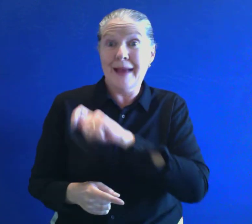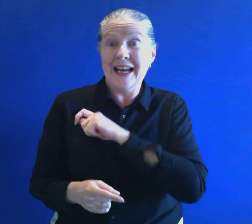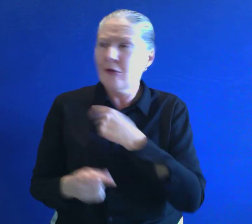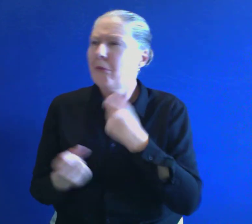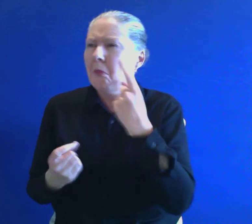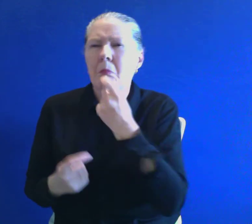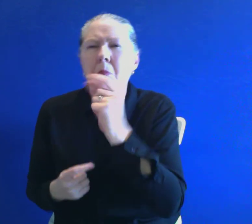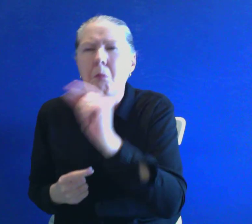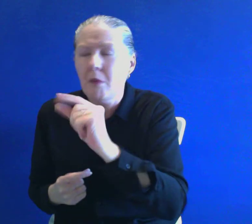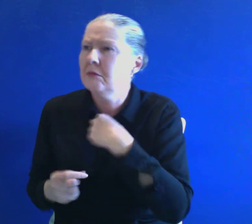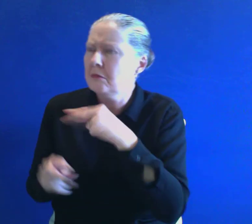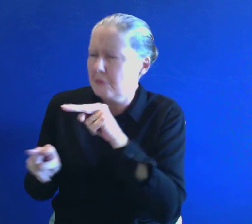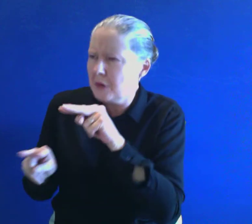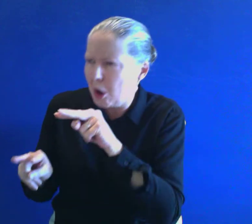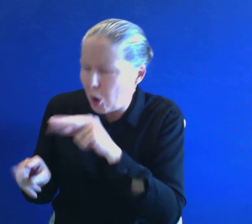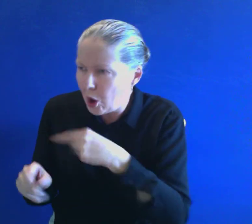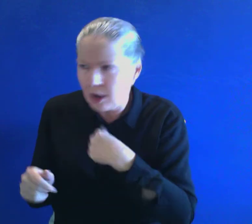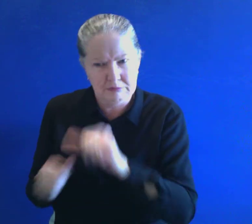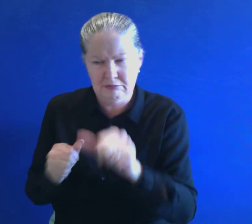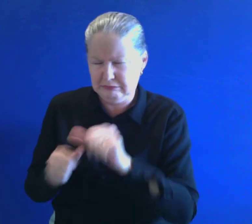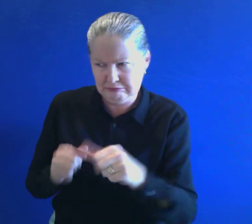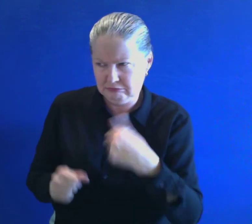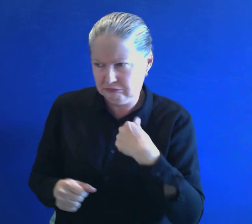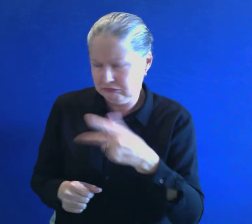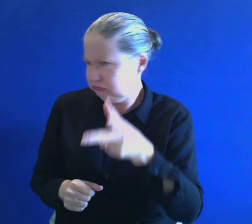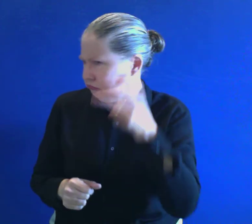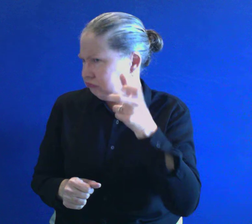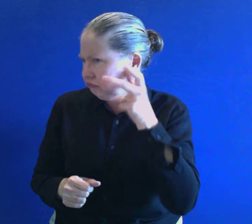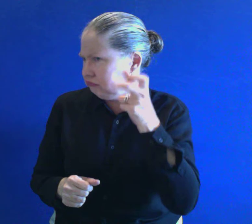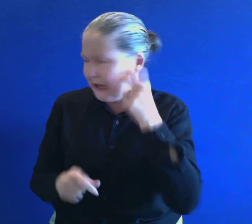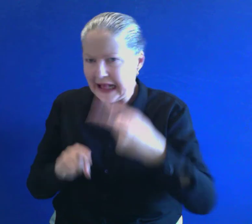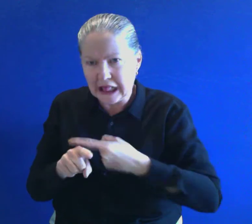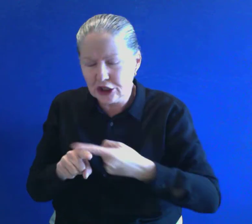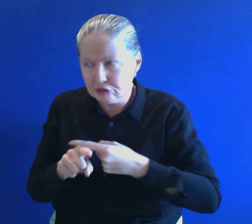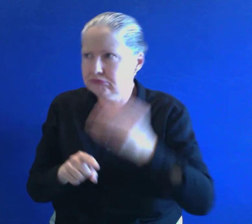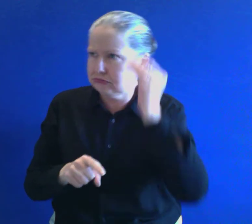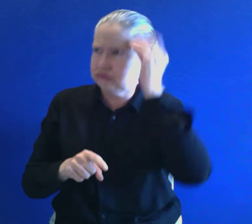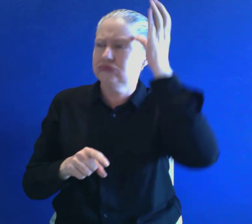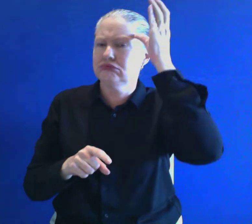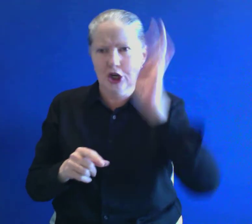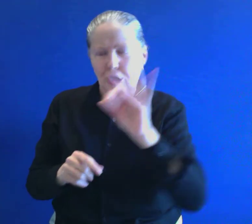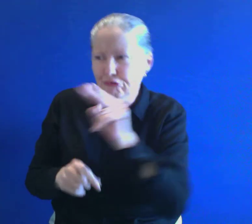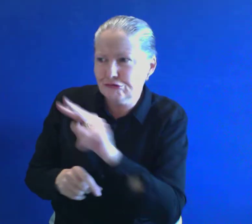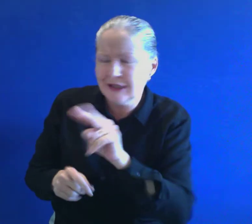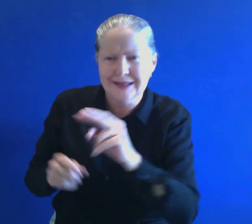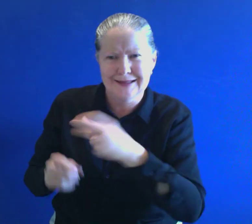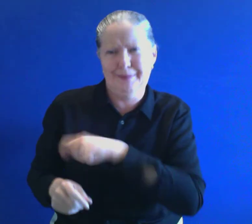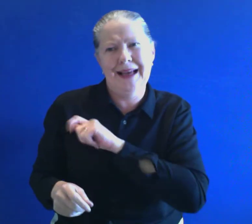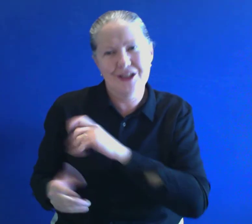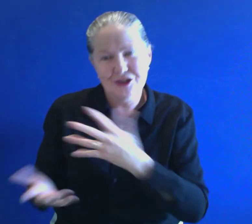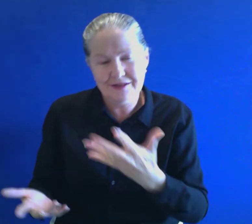information in English not reading Spanish captions. So that's why it's more important to have Auslan